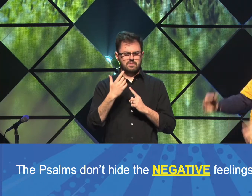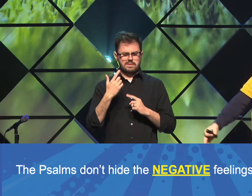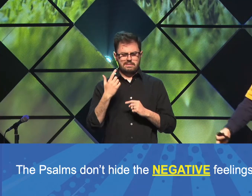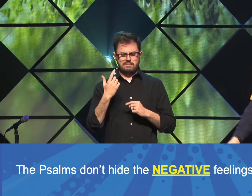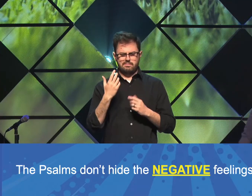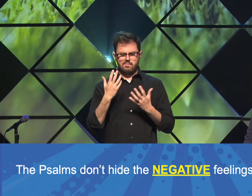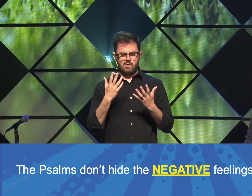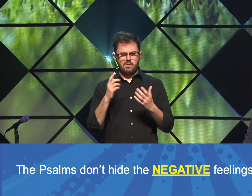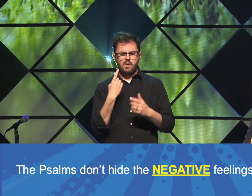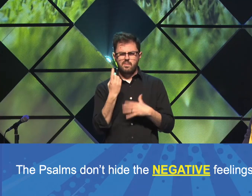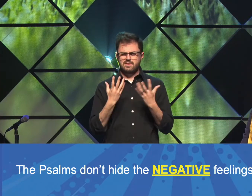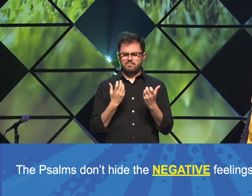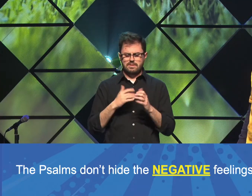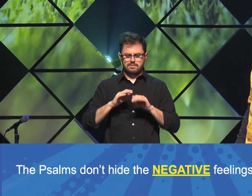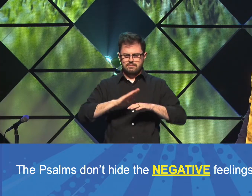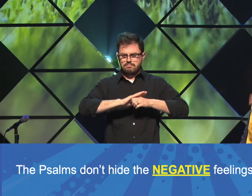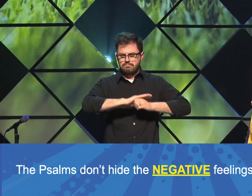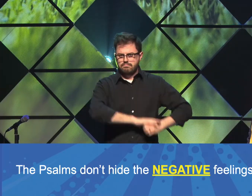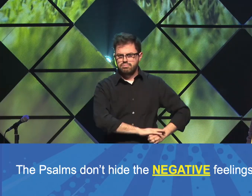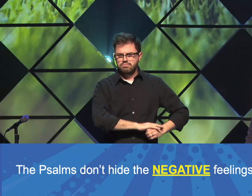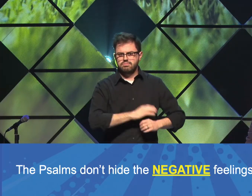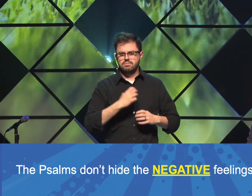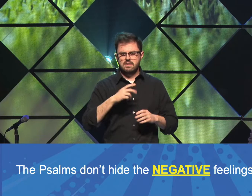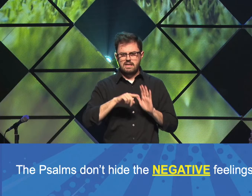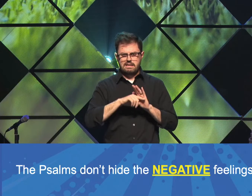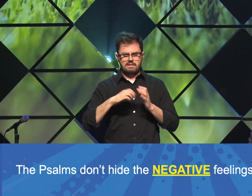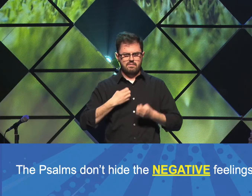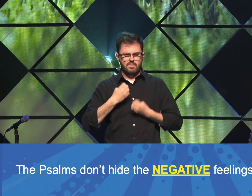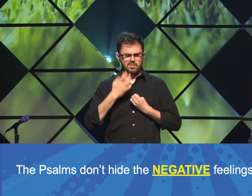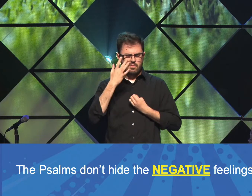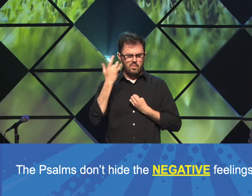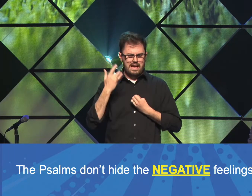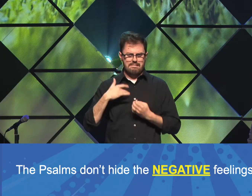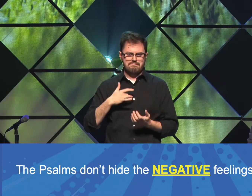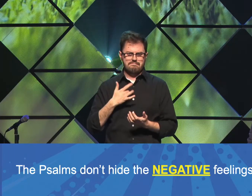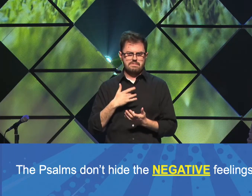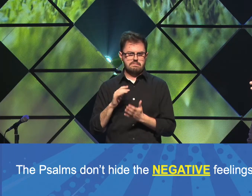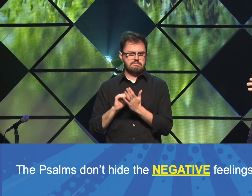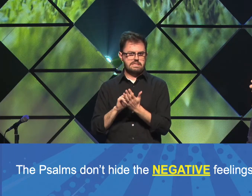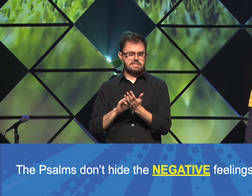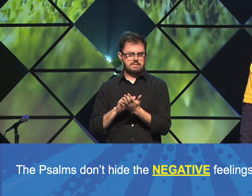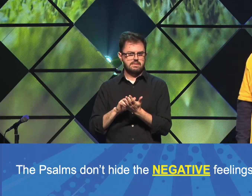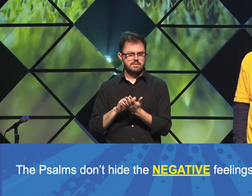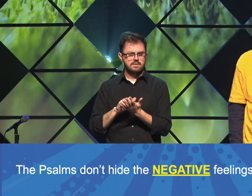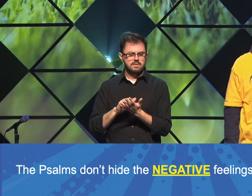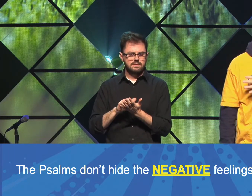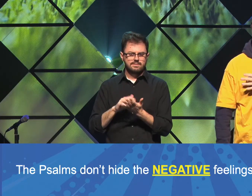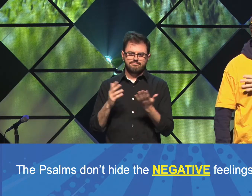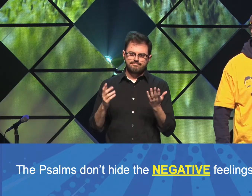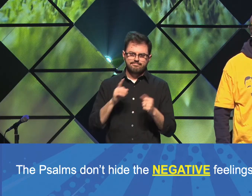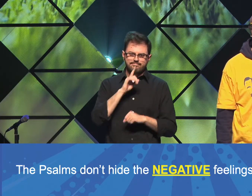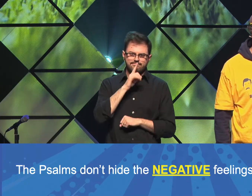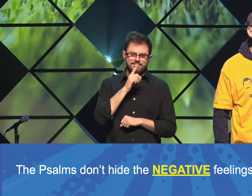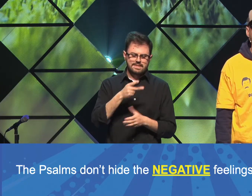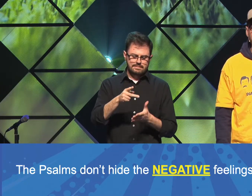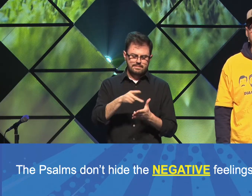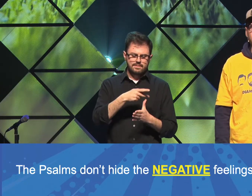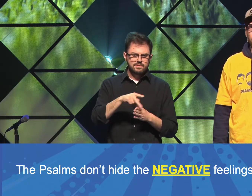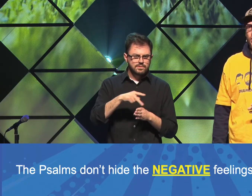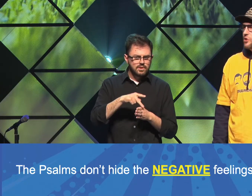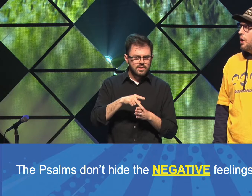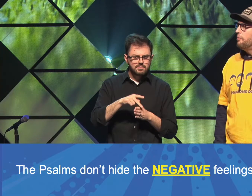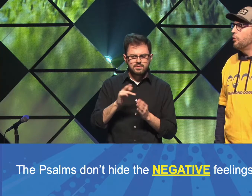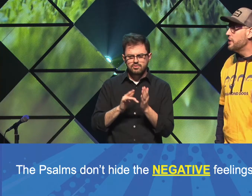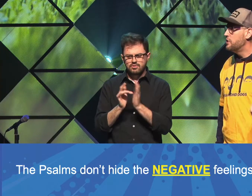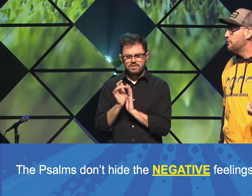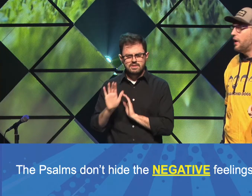negative emotions because they make us feel weak. Yet the Psalms And even in the life of Jesus, like we don't see that.